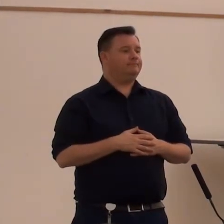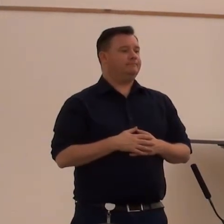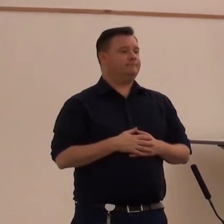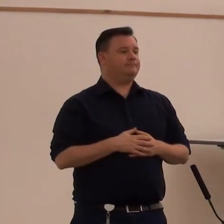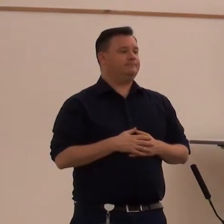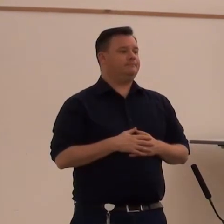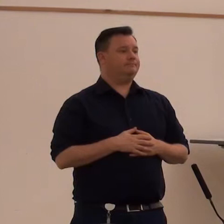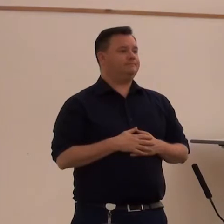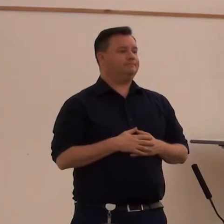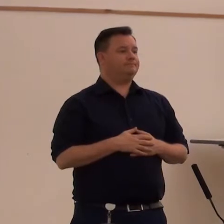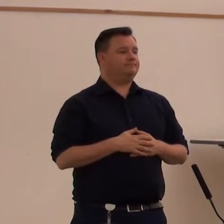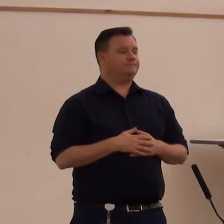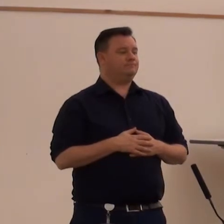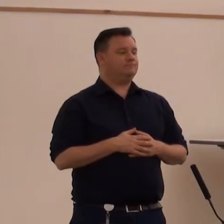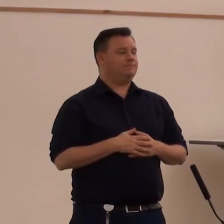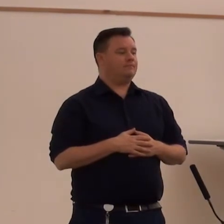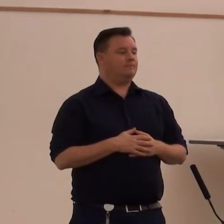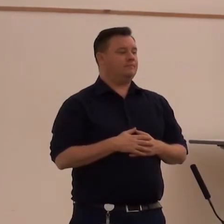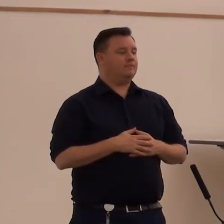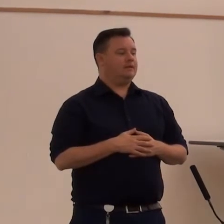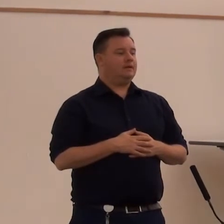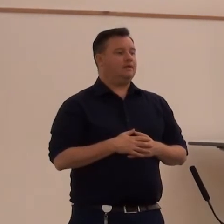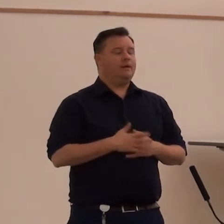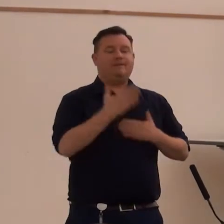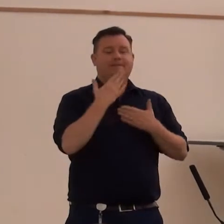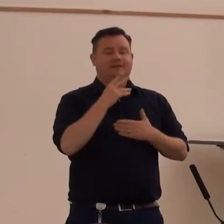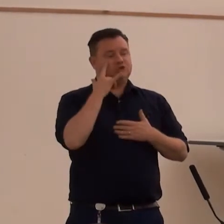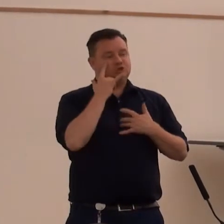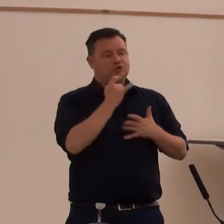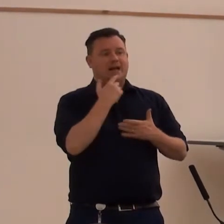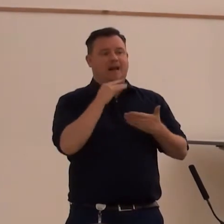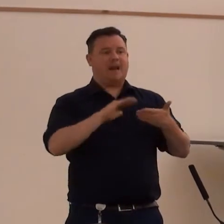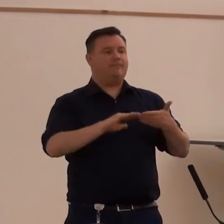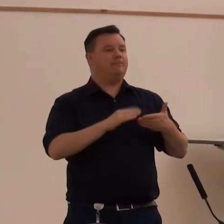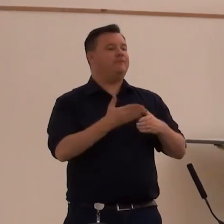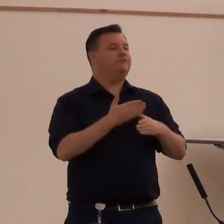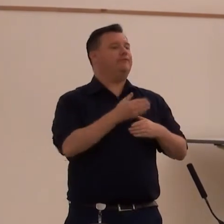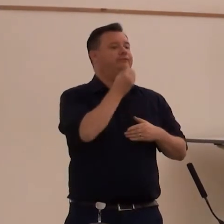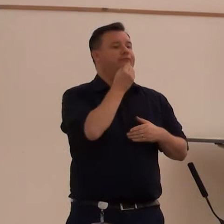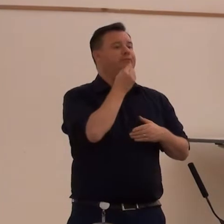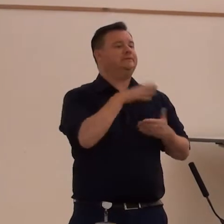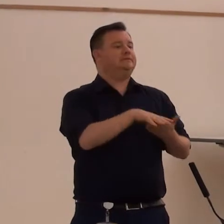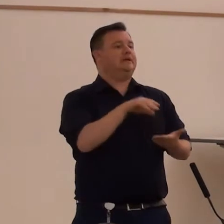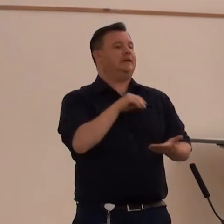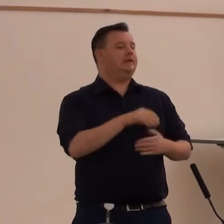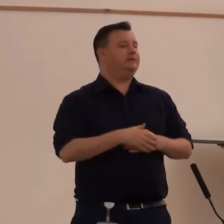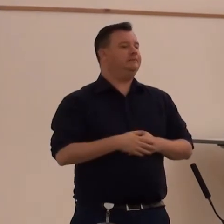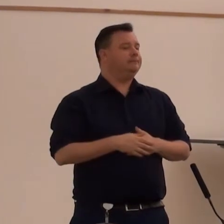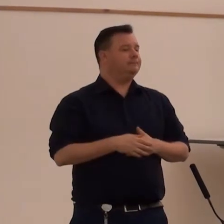those people who ask us particular diet to eat. So check the labels before you just take whatever's there.